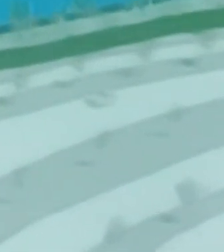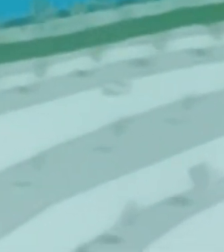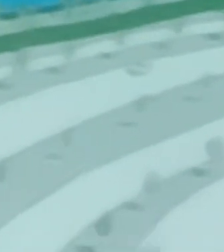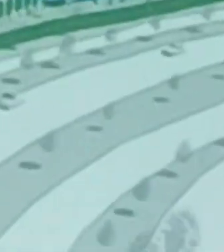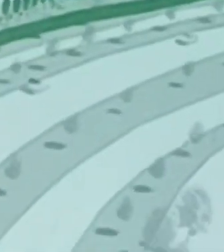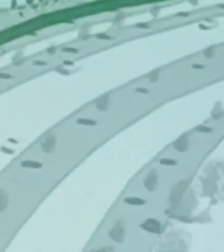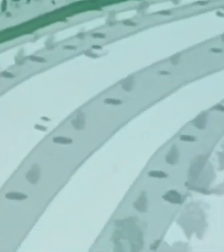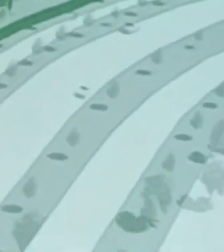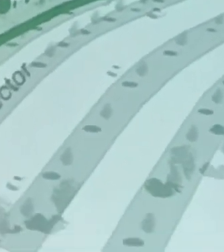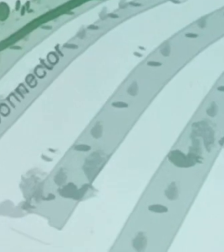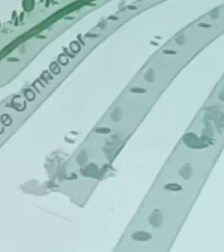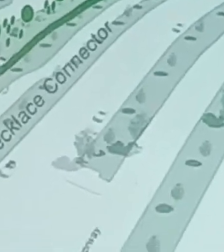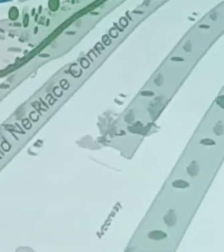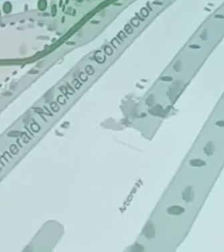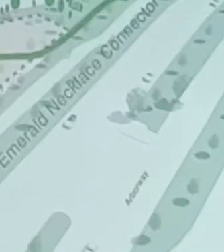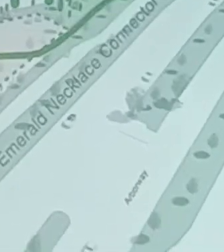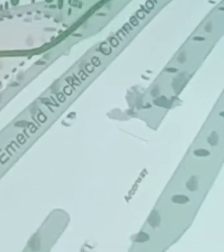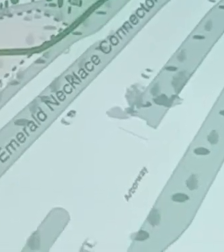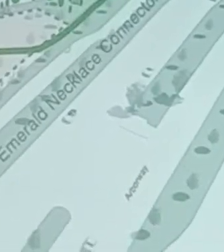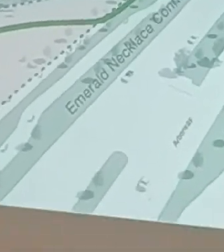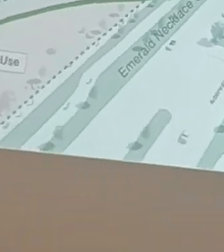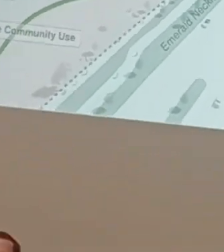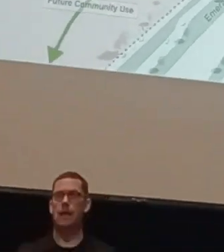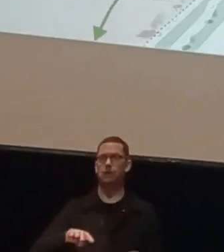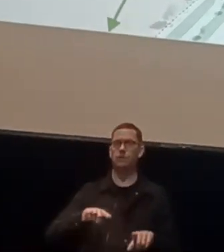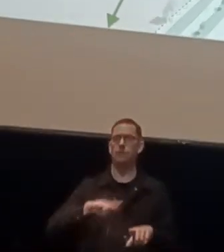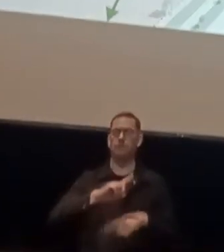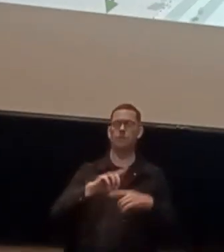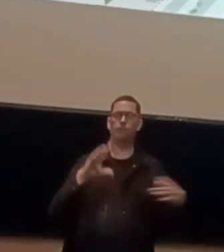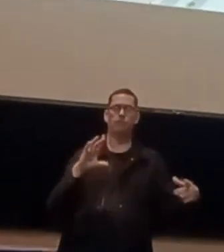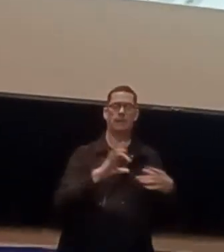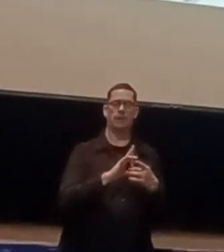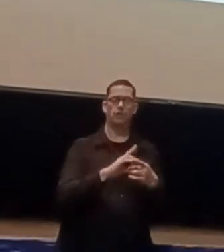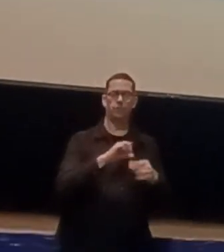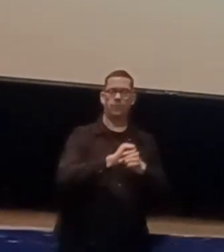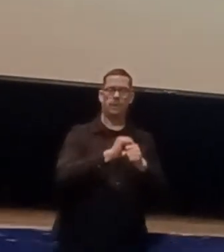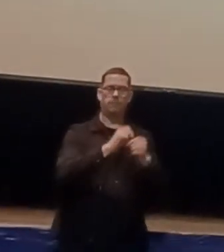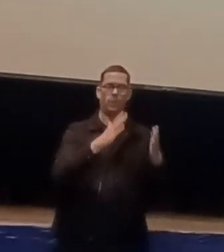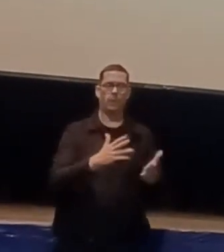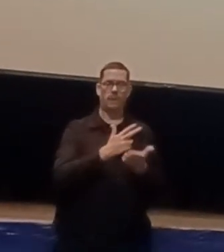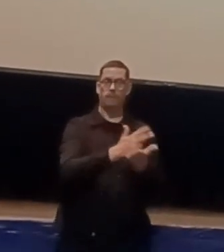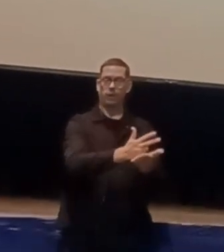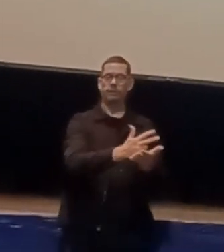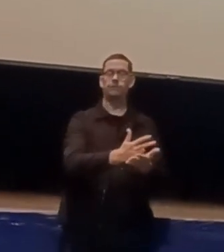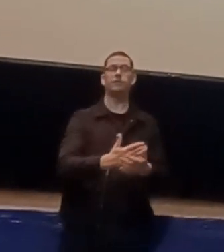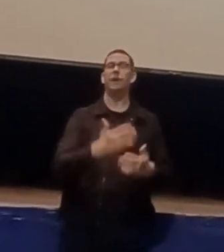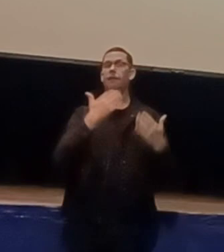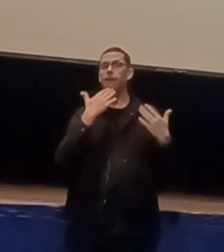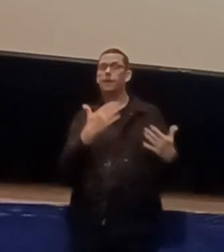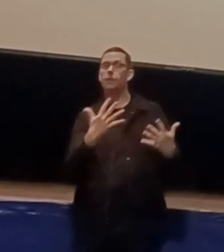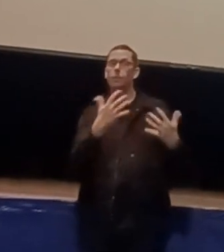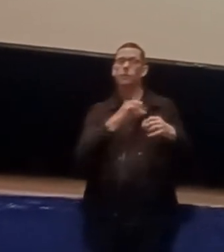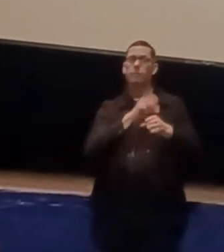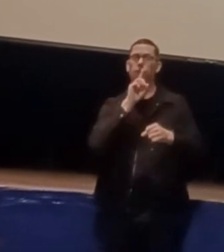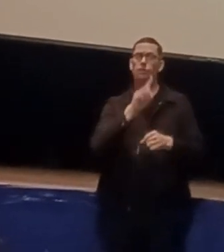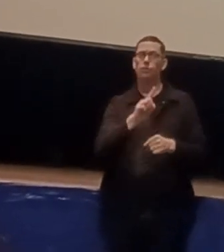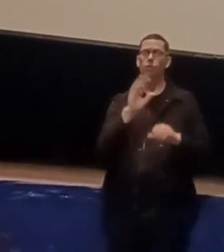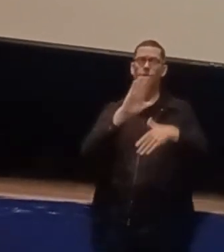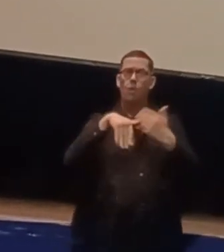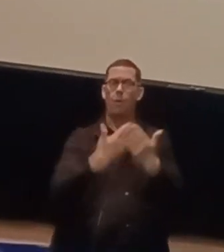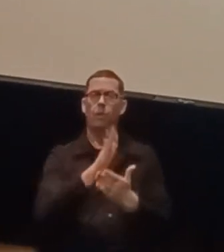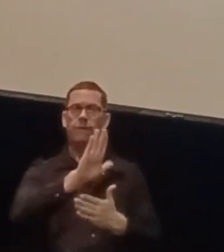You didn't answer the question about the employee parking. Yeah. Thank you. I just wanted to make sure I got all your comments. Well, I think it's